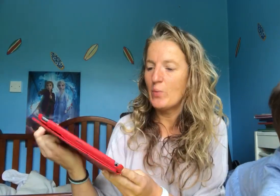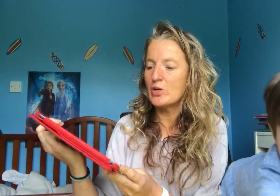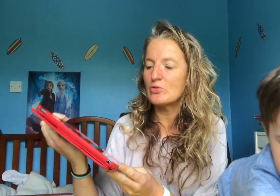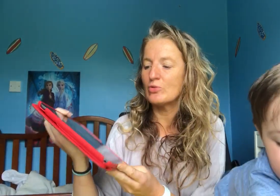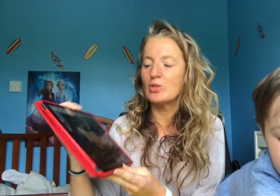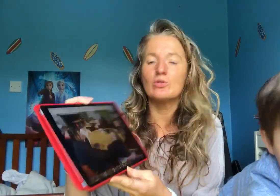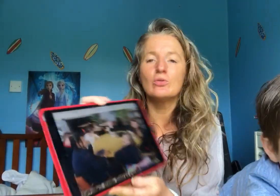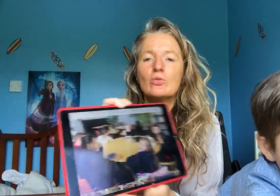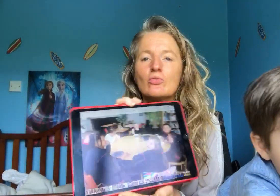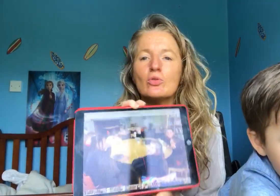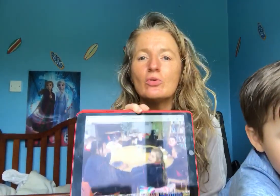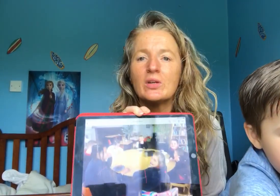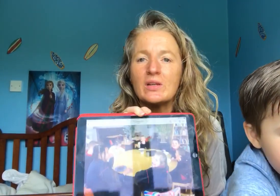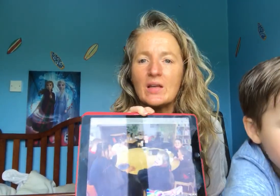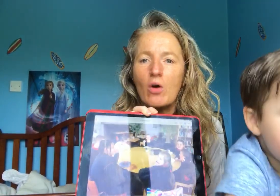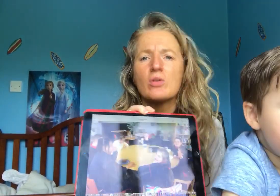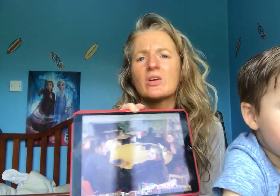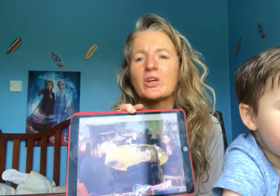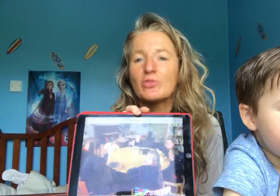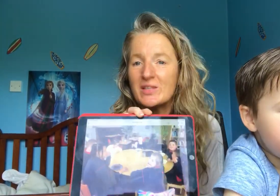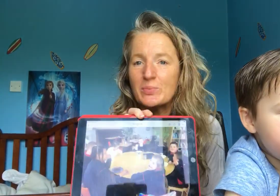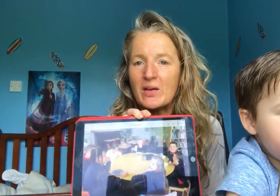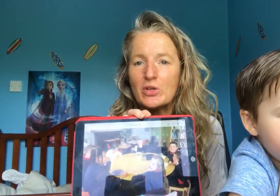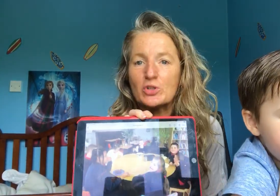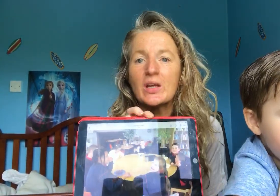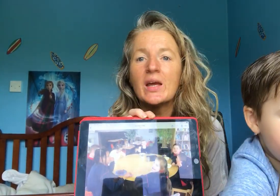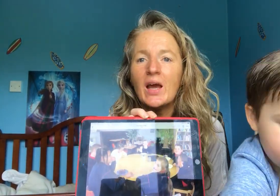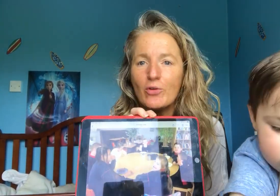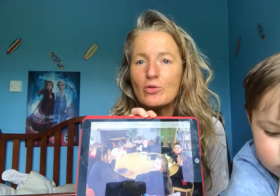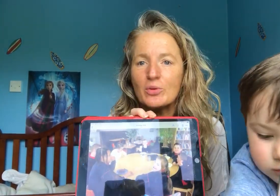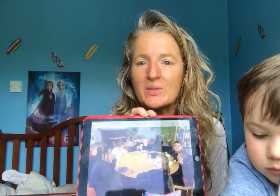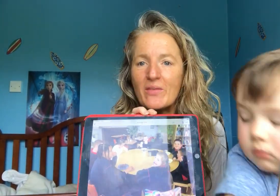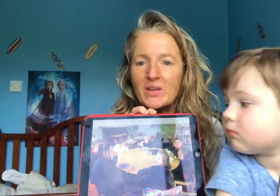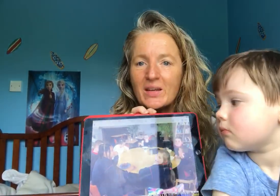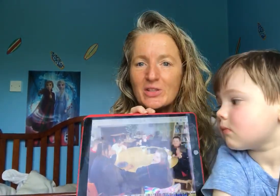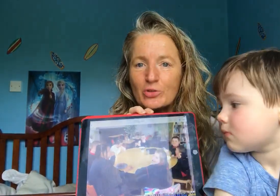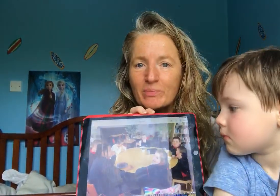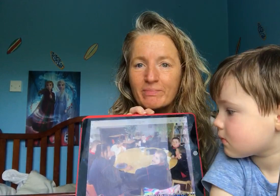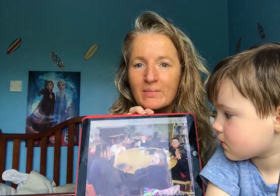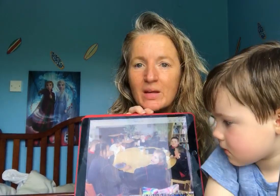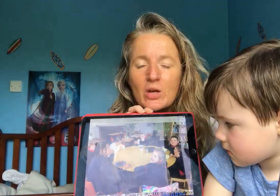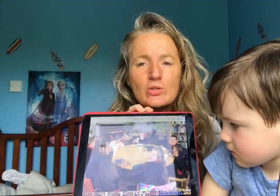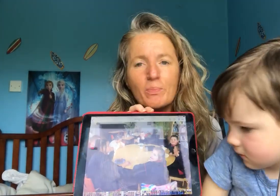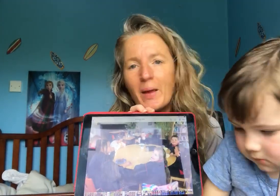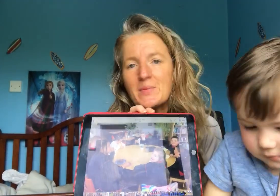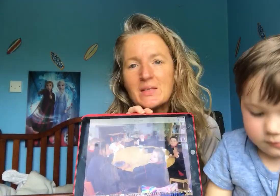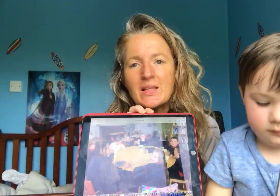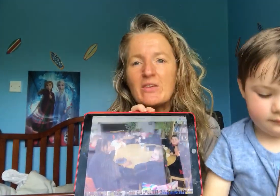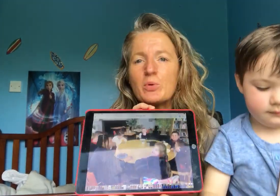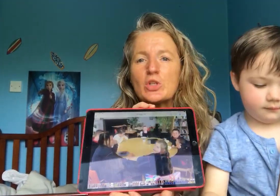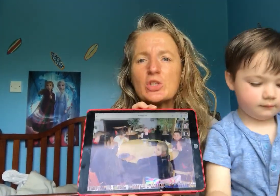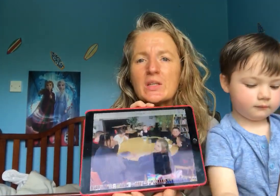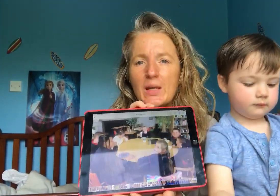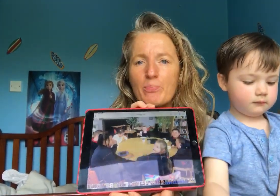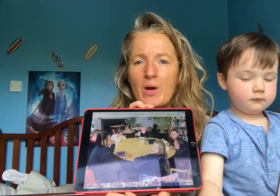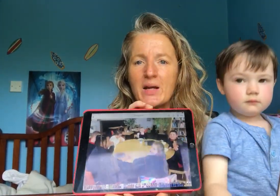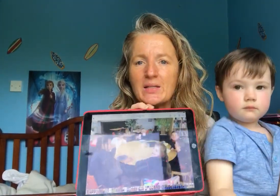what is Ronan doing? Gracie was having a drink and Ronan was having an ice cream. So, Mams and Ed, if you could just keep practicing